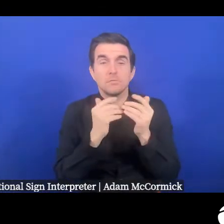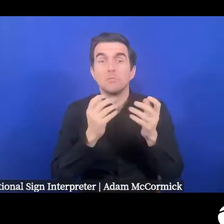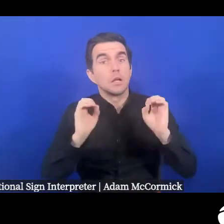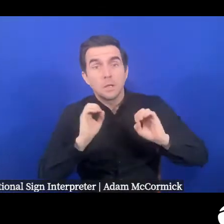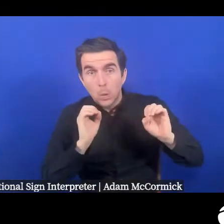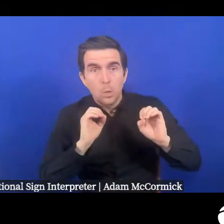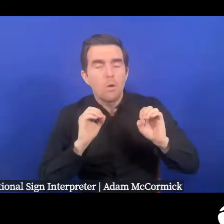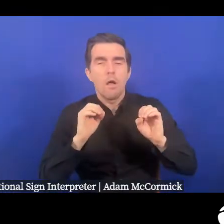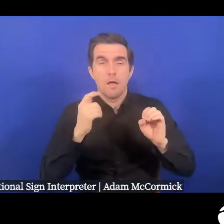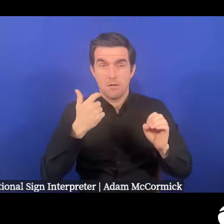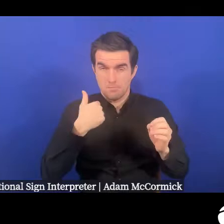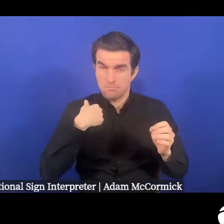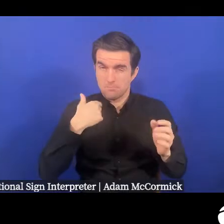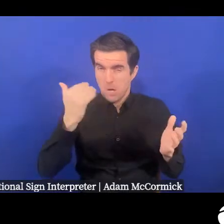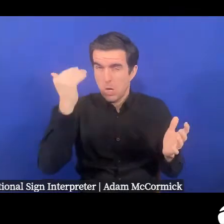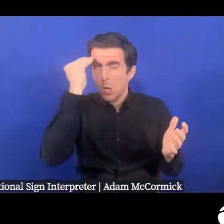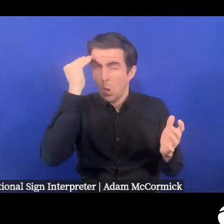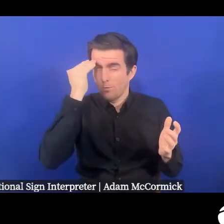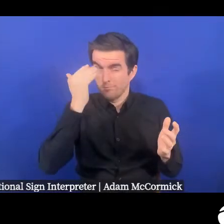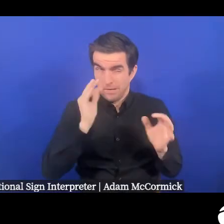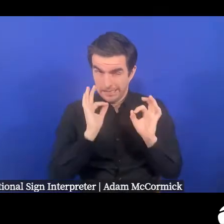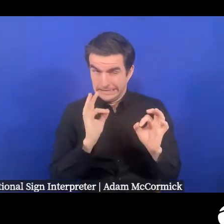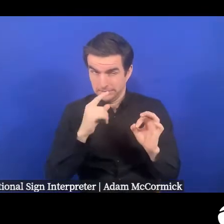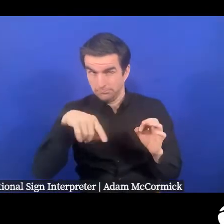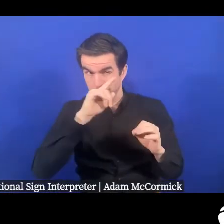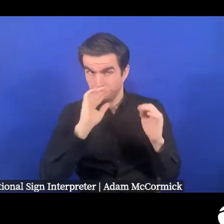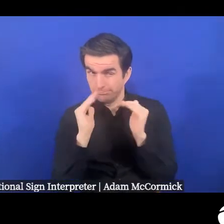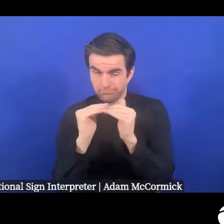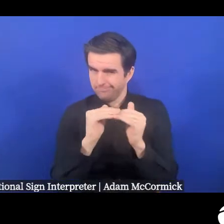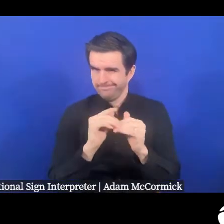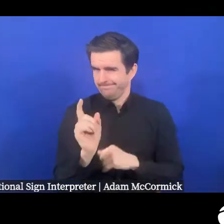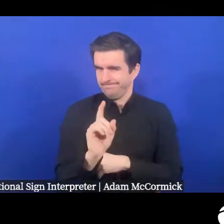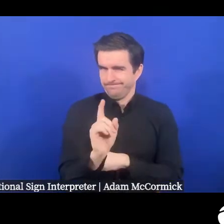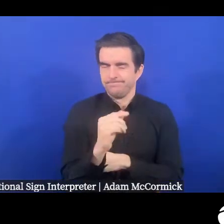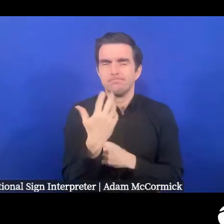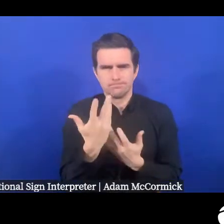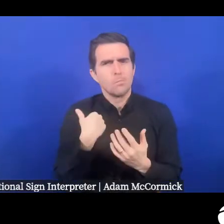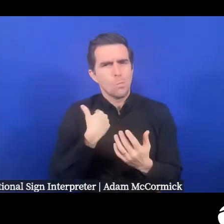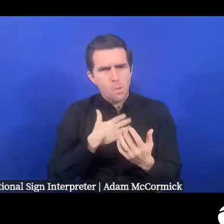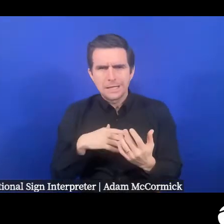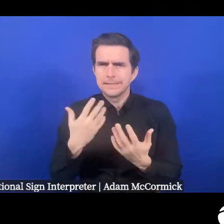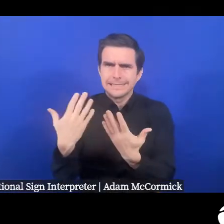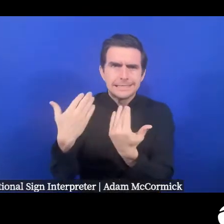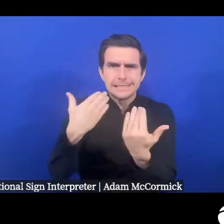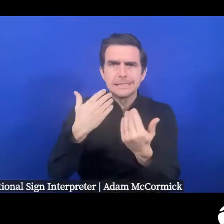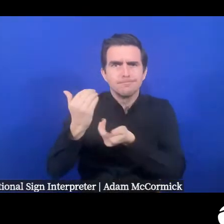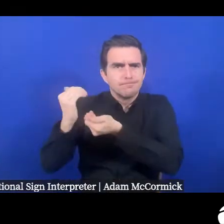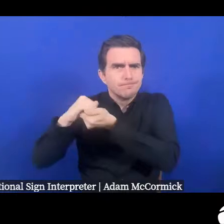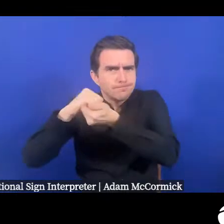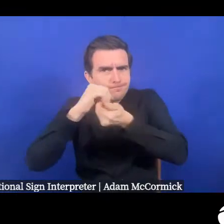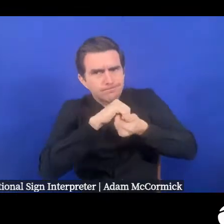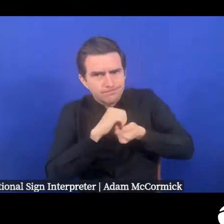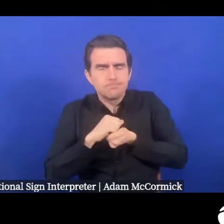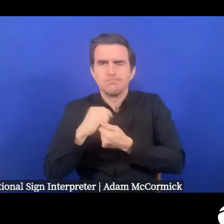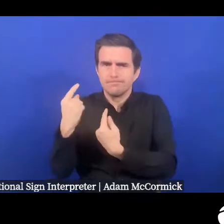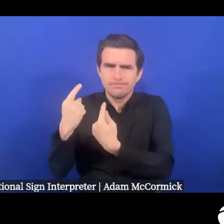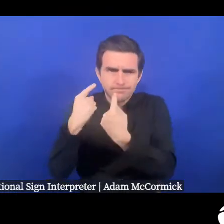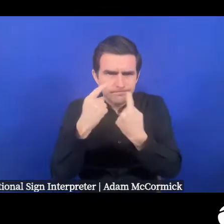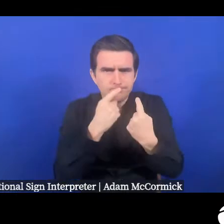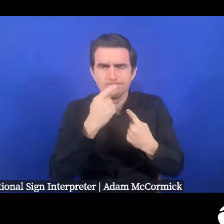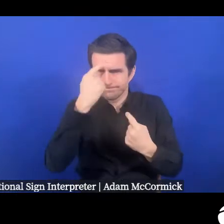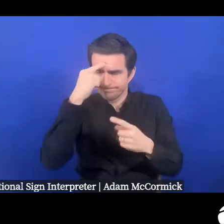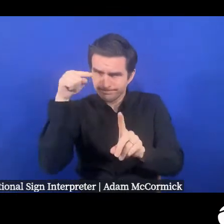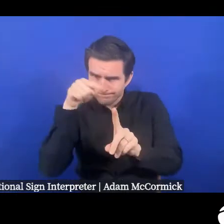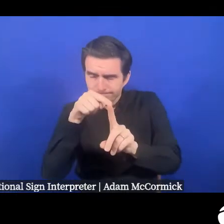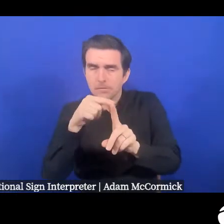this joy of announce today that we are signing this afternoon, right after our event here, an